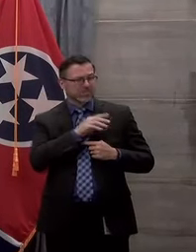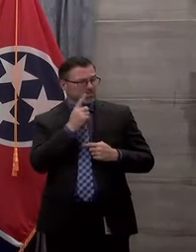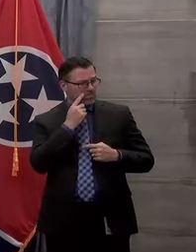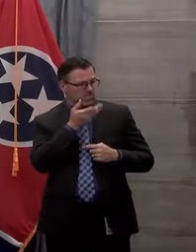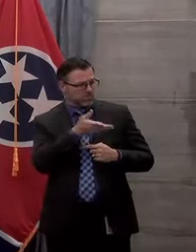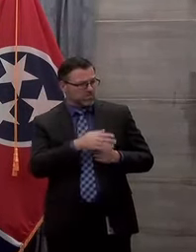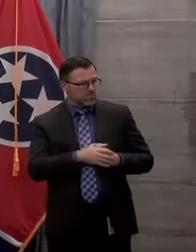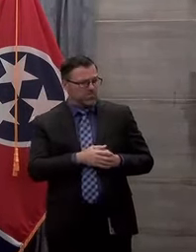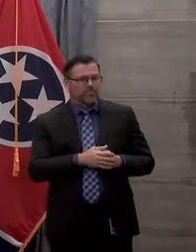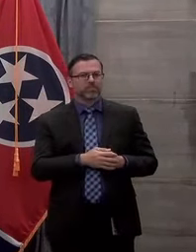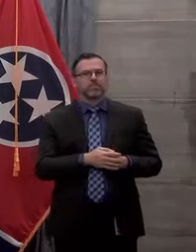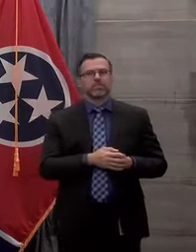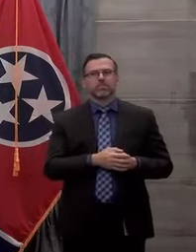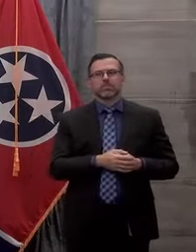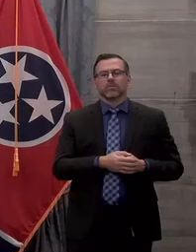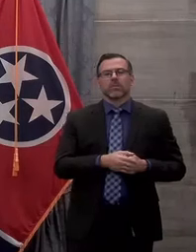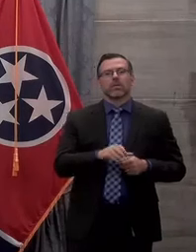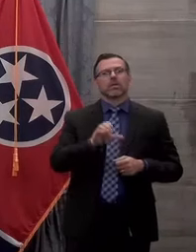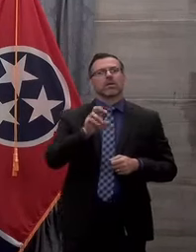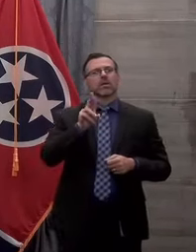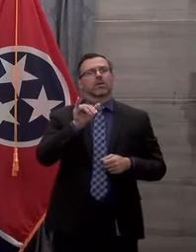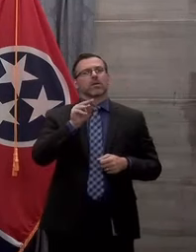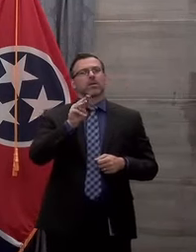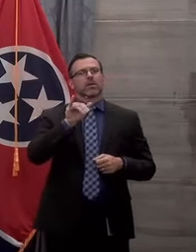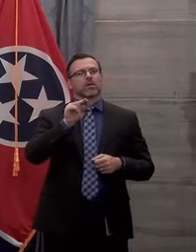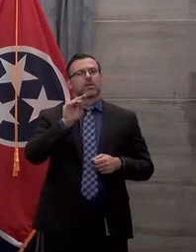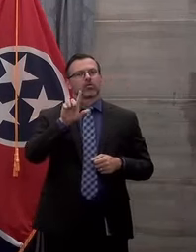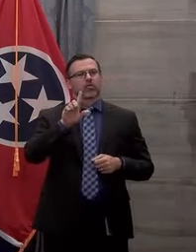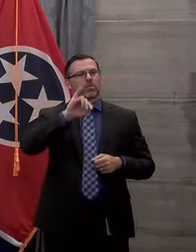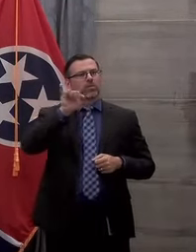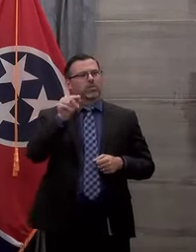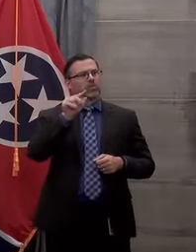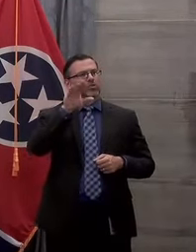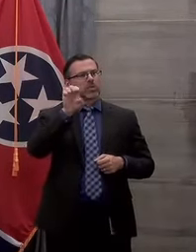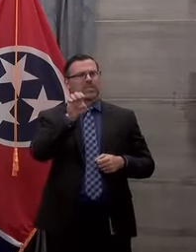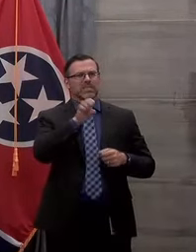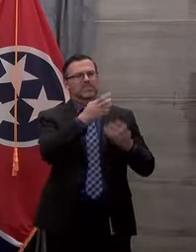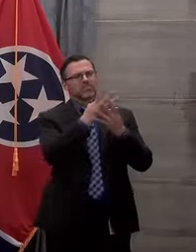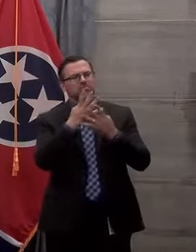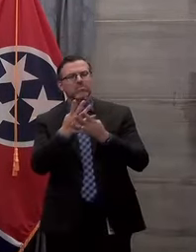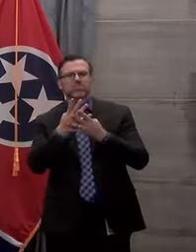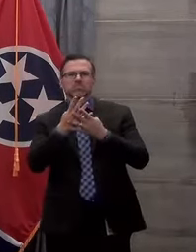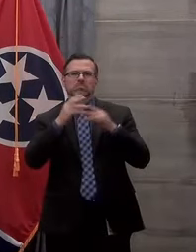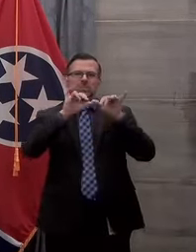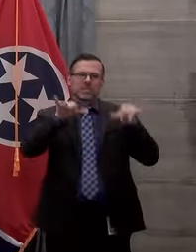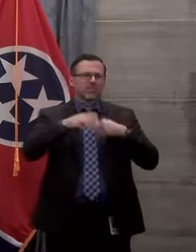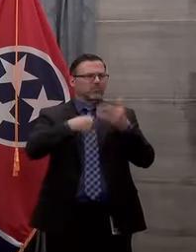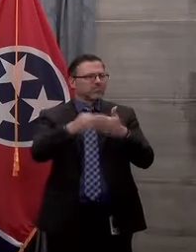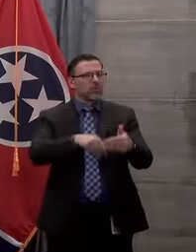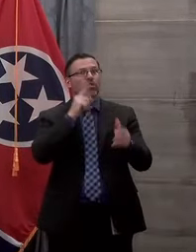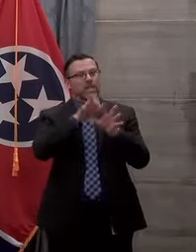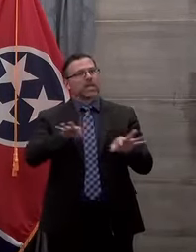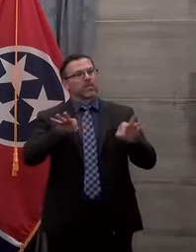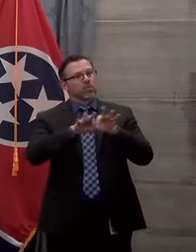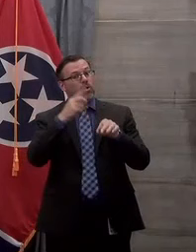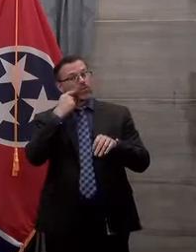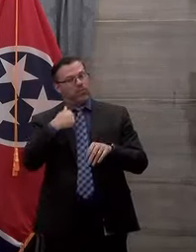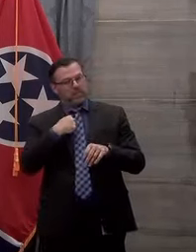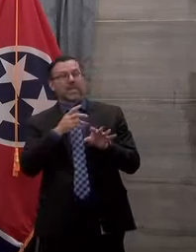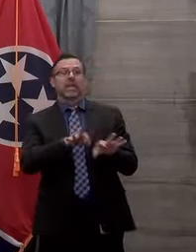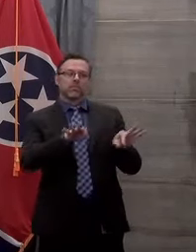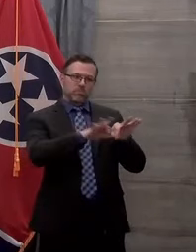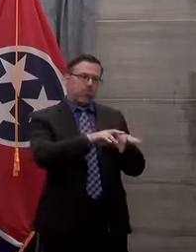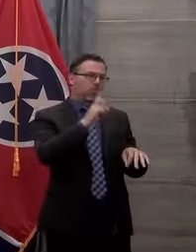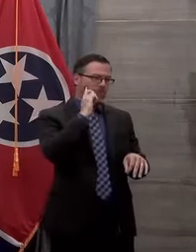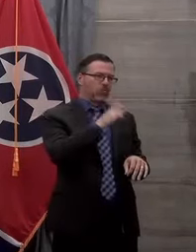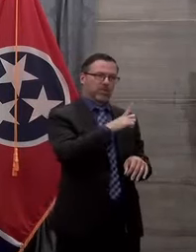You know, I think the issue of criminal justice reform is, yeah, it's really important. It's been important to me. It's actually important to the General Assembly. As you